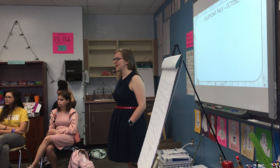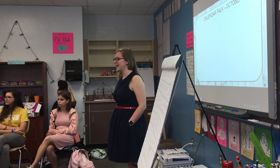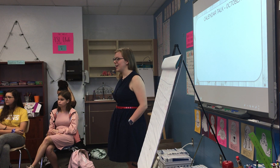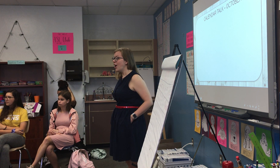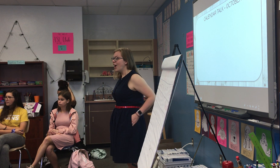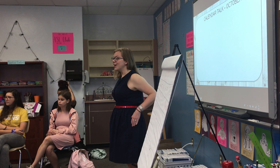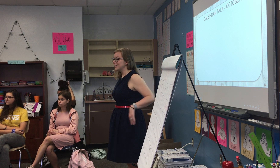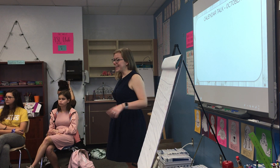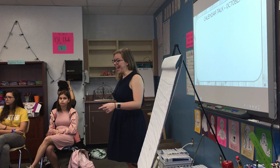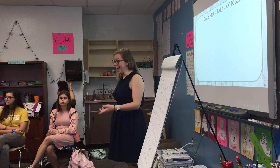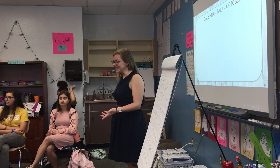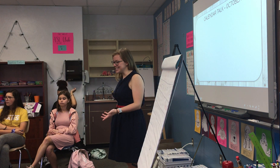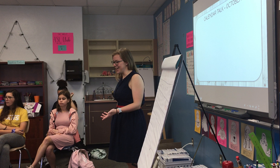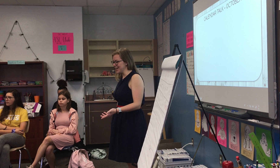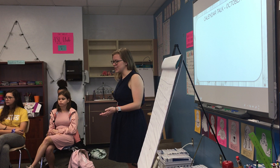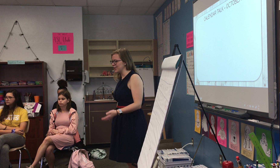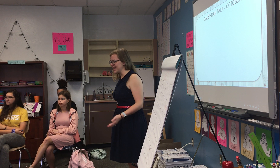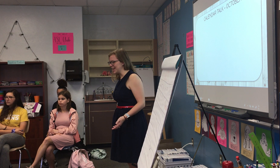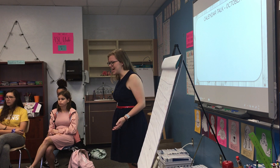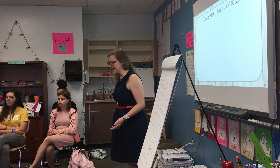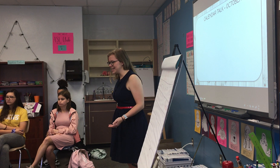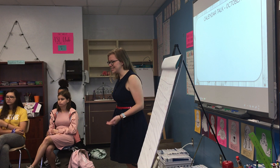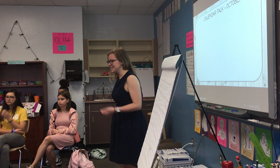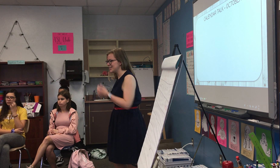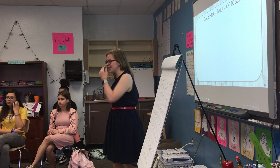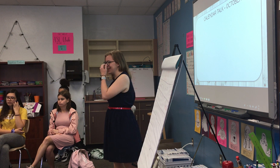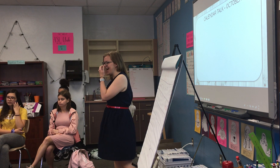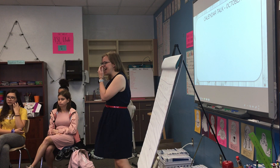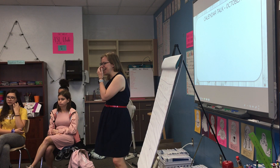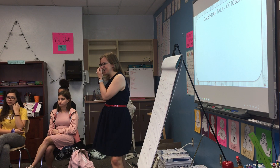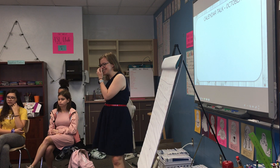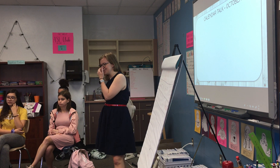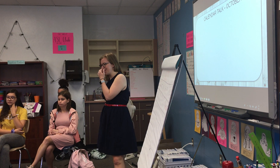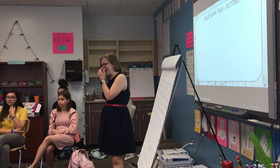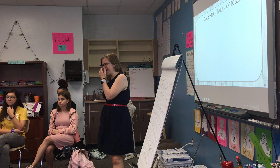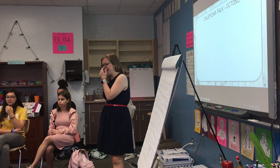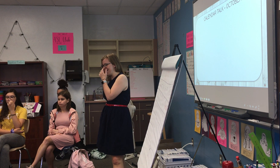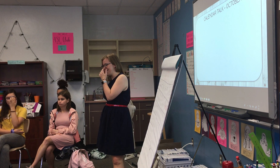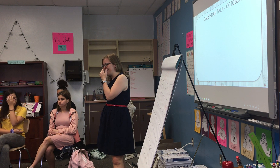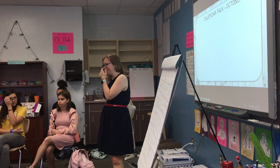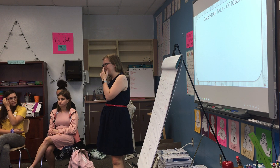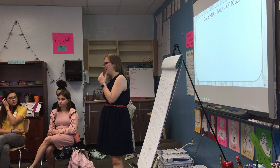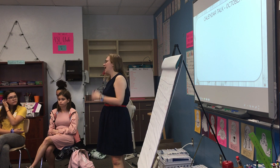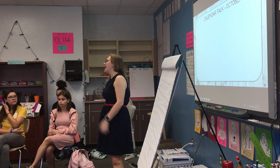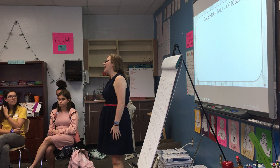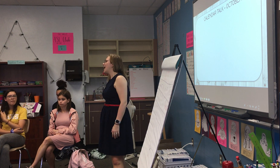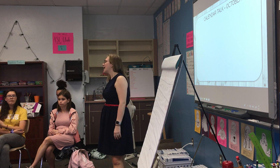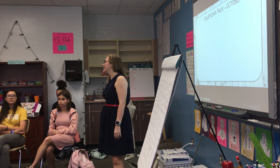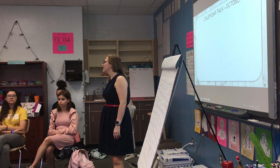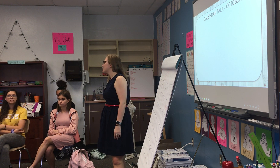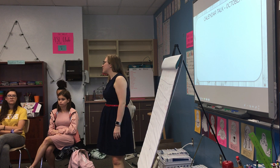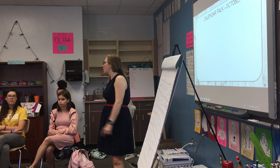great. Cat socks, or are they lions? They're lions. Wow.